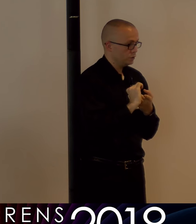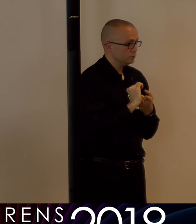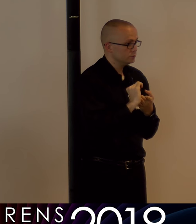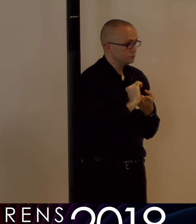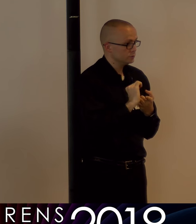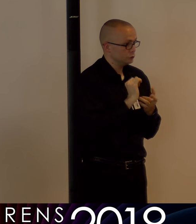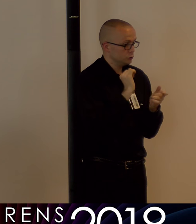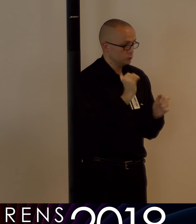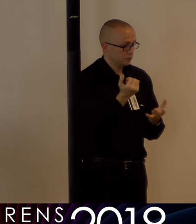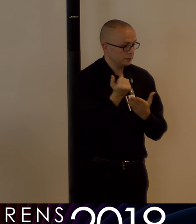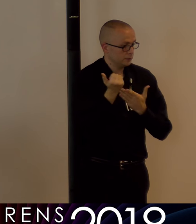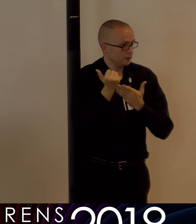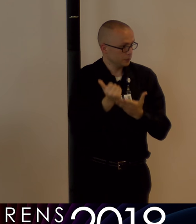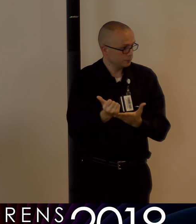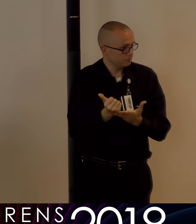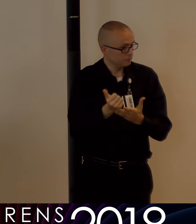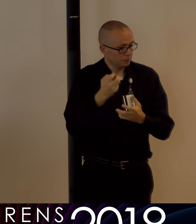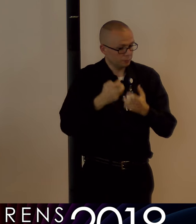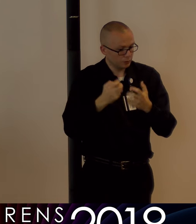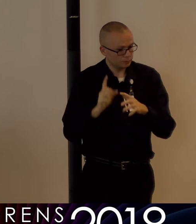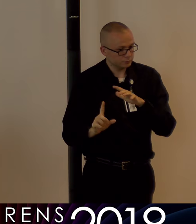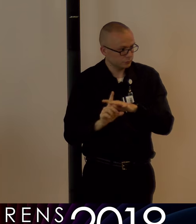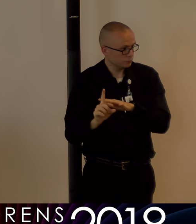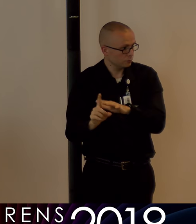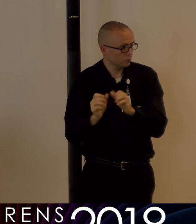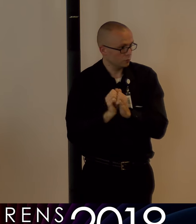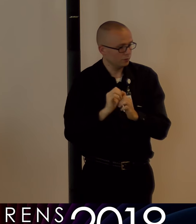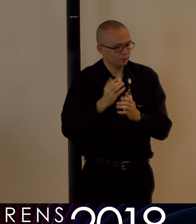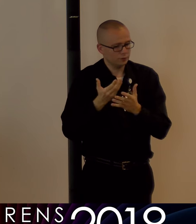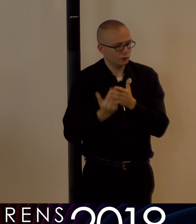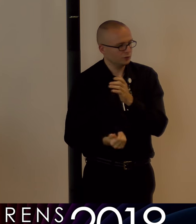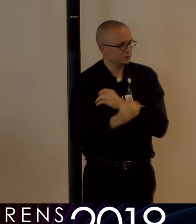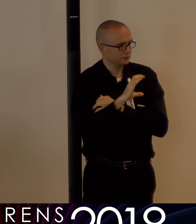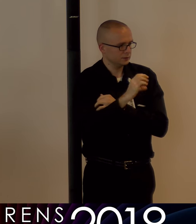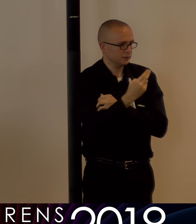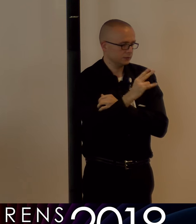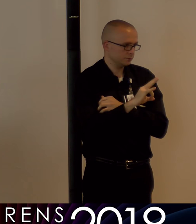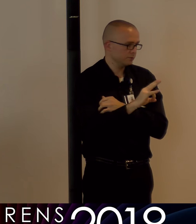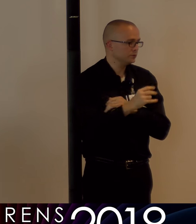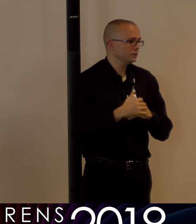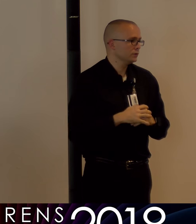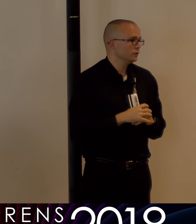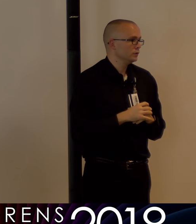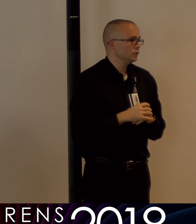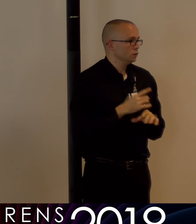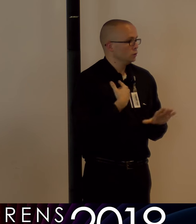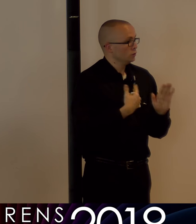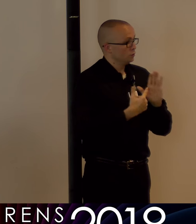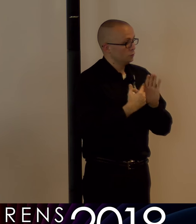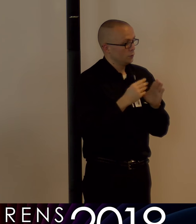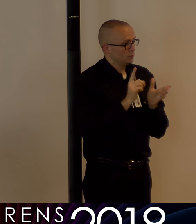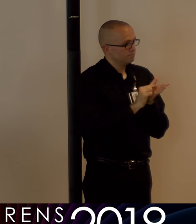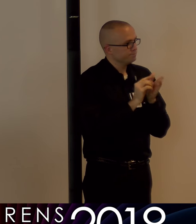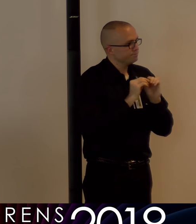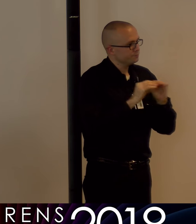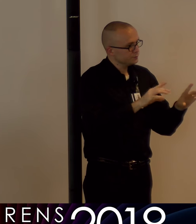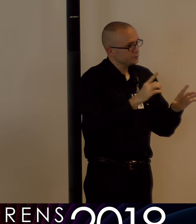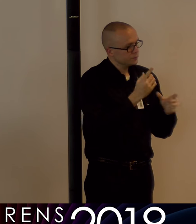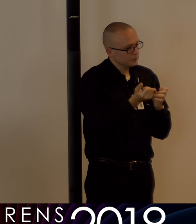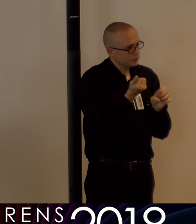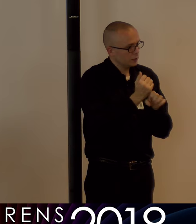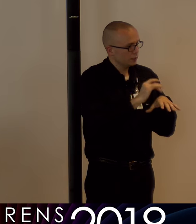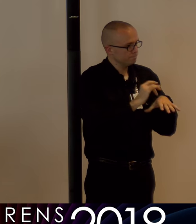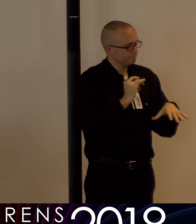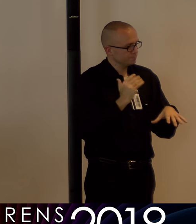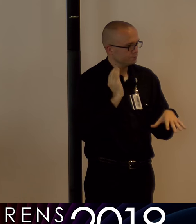also rescue the problems that occur with loss of CHD7. So we published this earlier in the year and